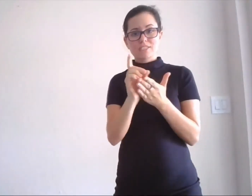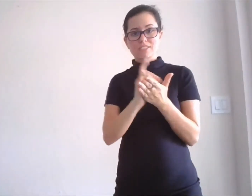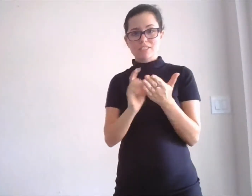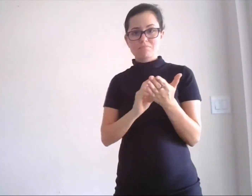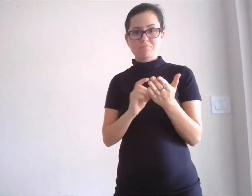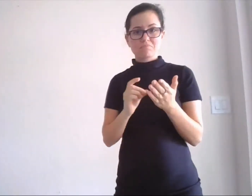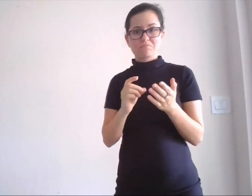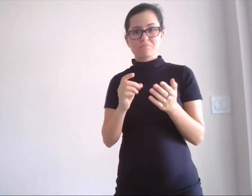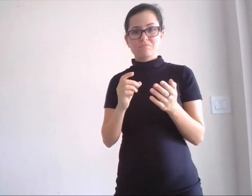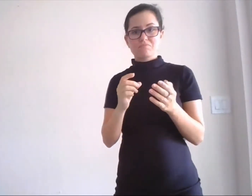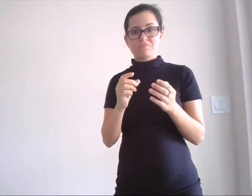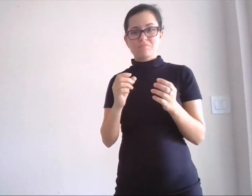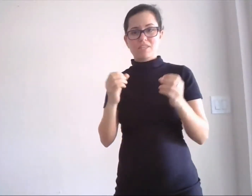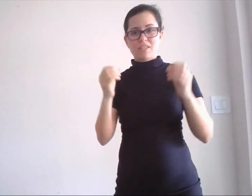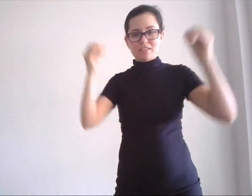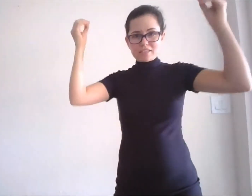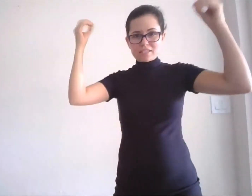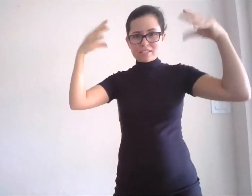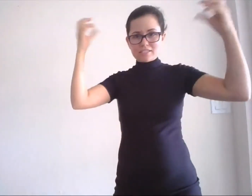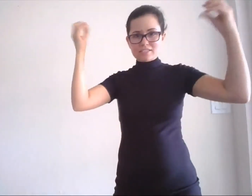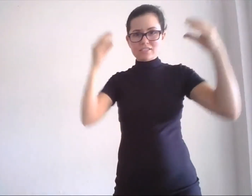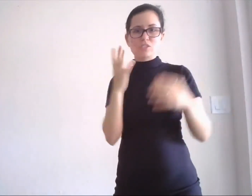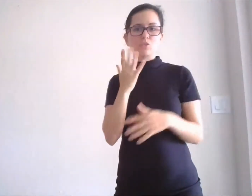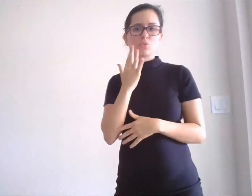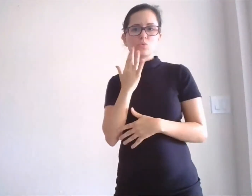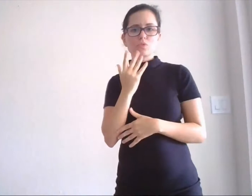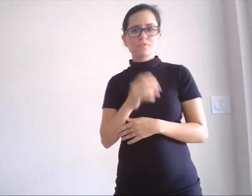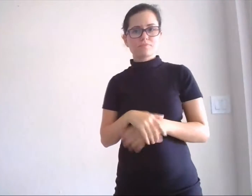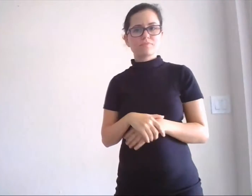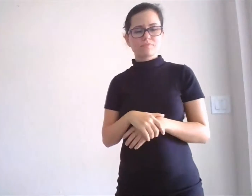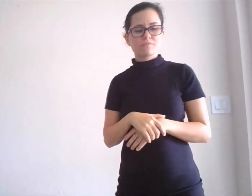Yeah, I remember. The only thing that you said you wanted every single